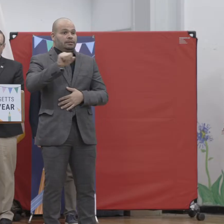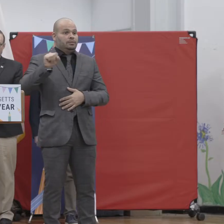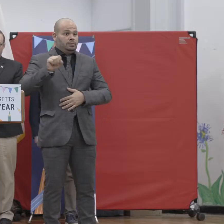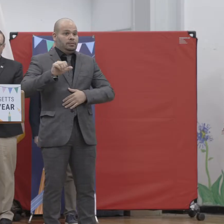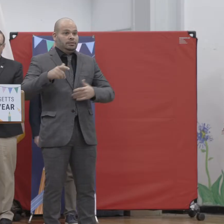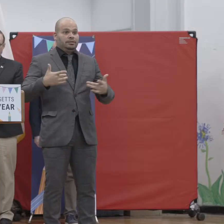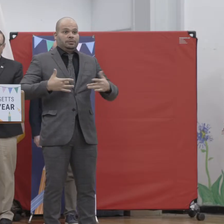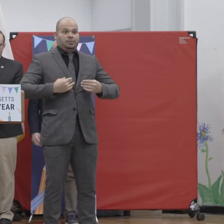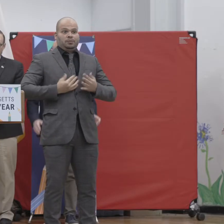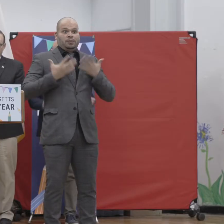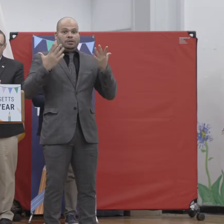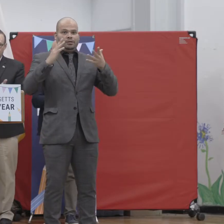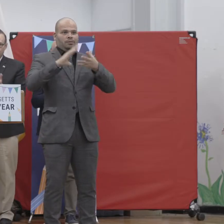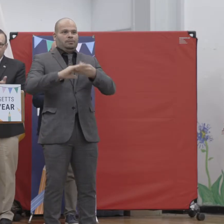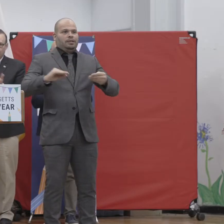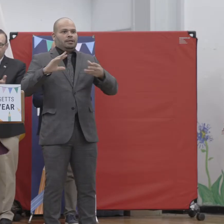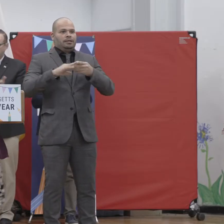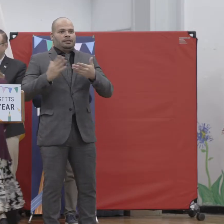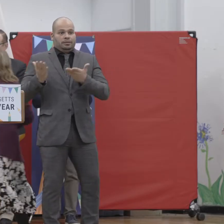Perry welcome.